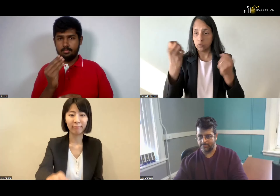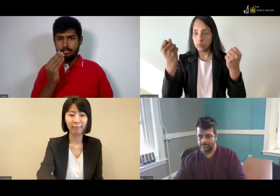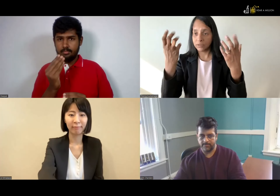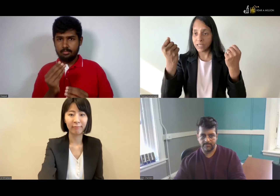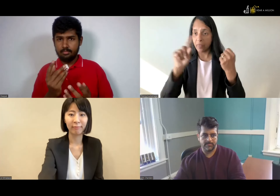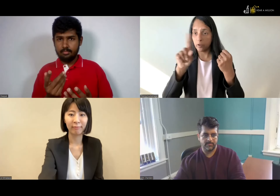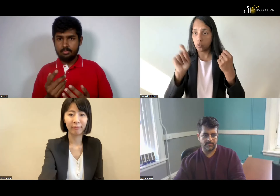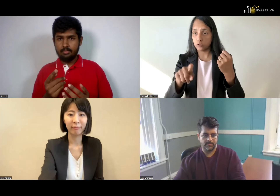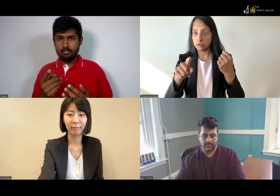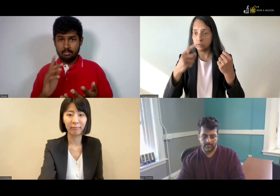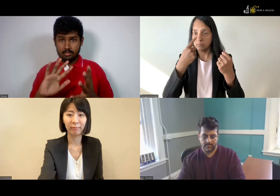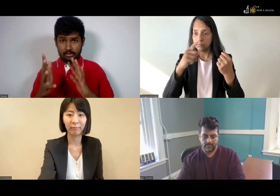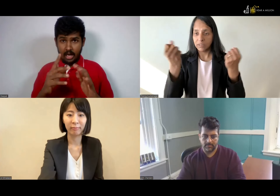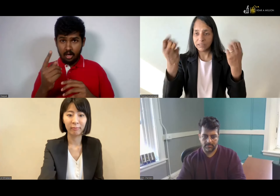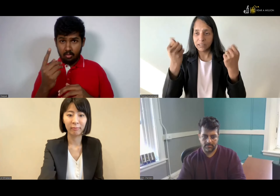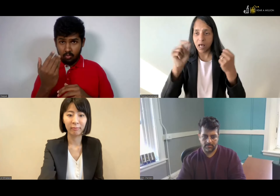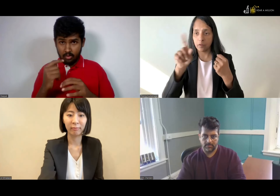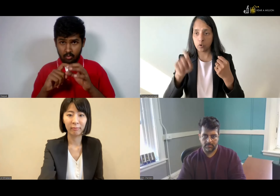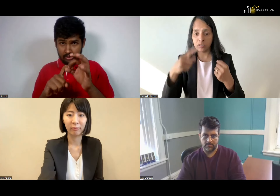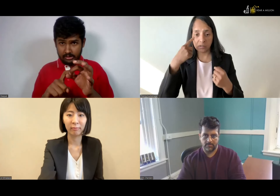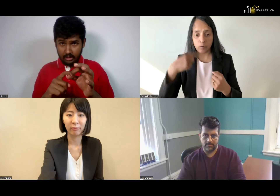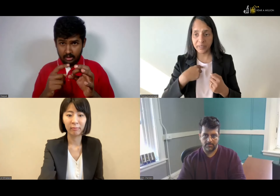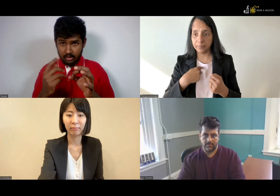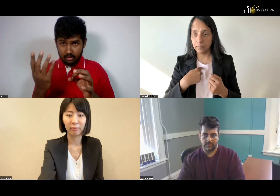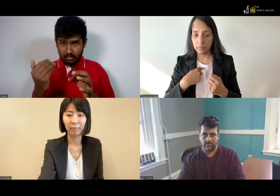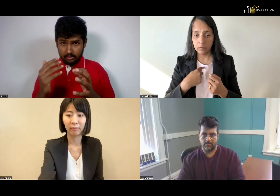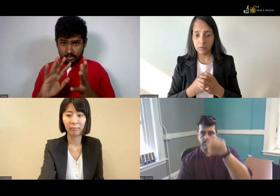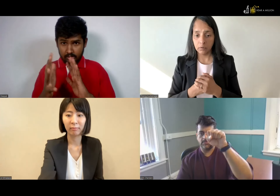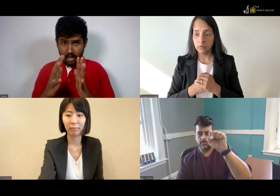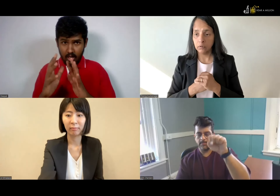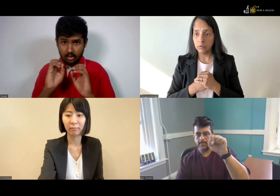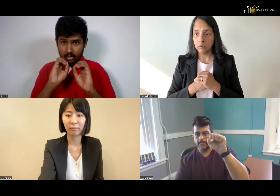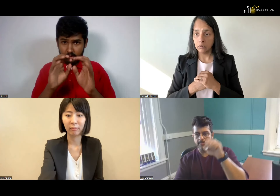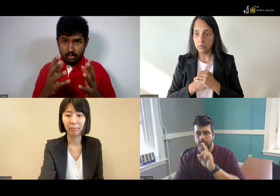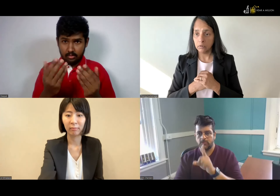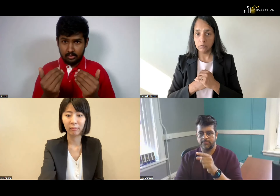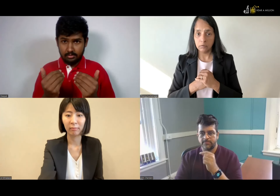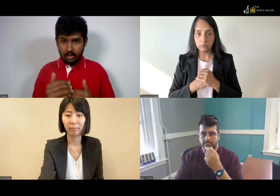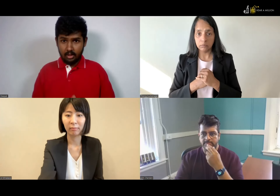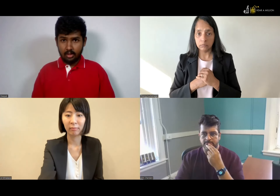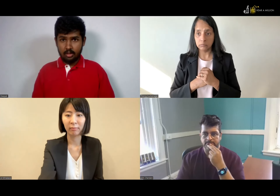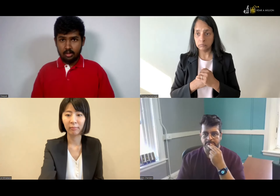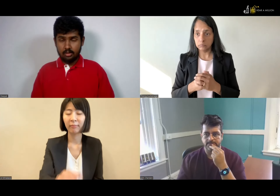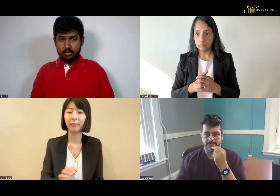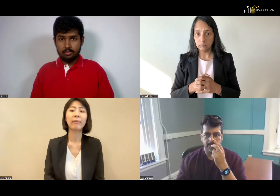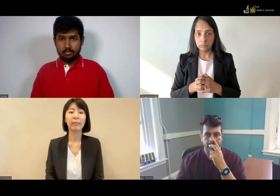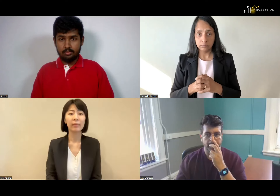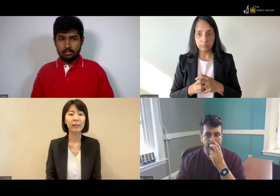we can go ahead. Can you sign the question for me? Yes, sure.